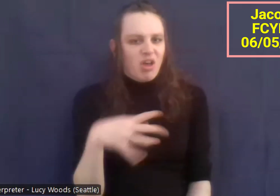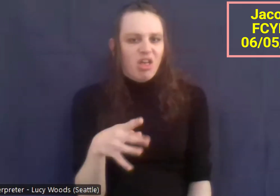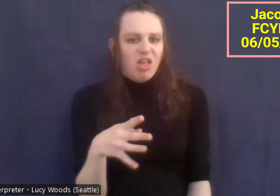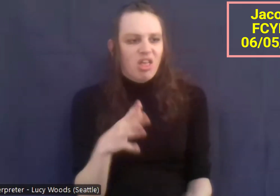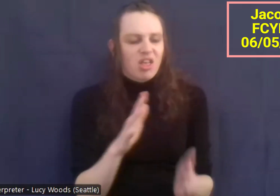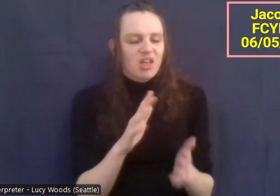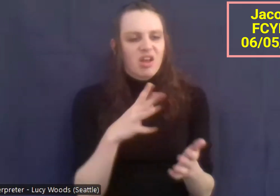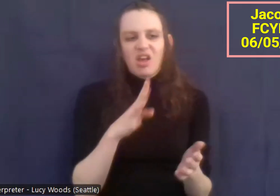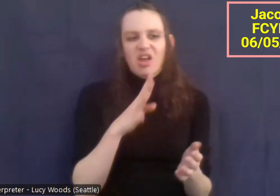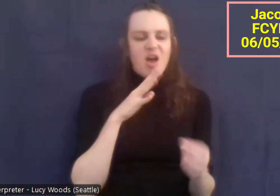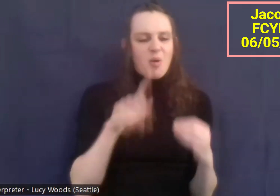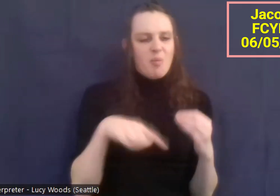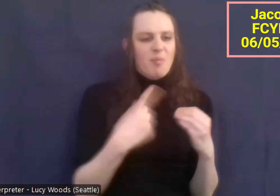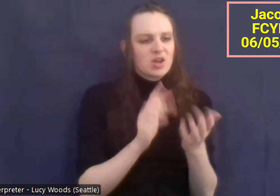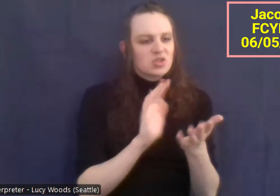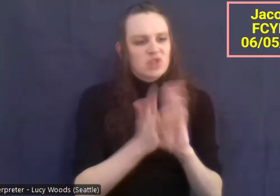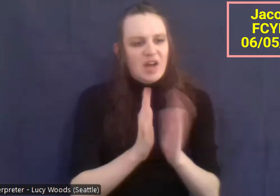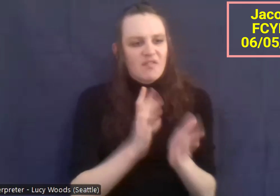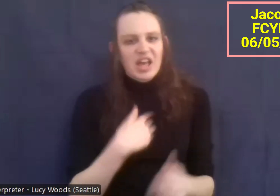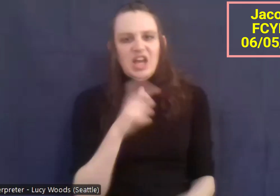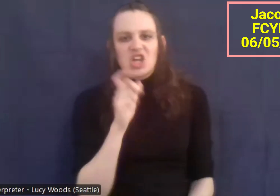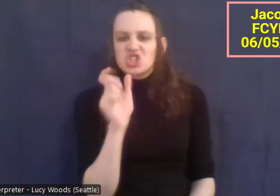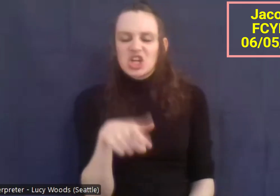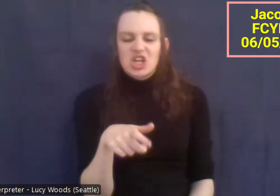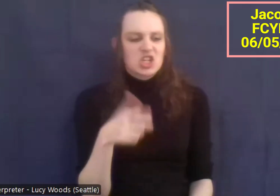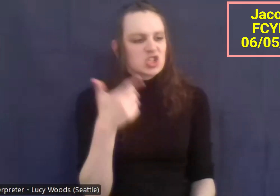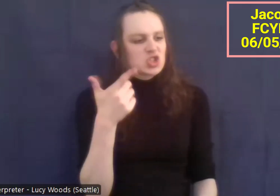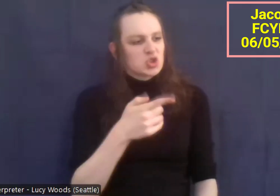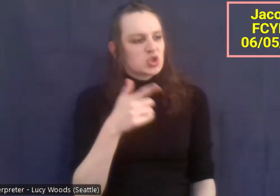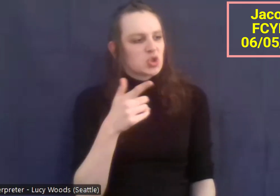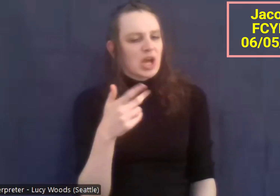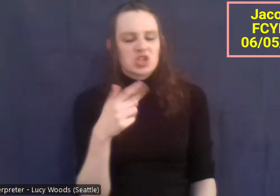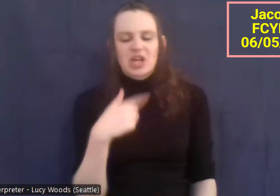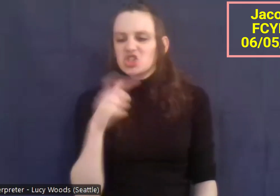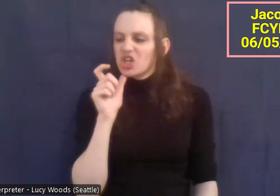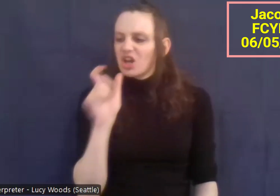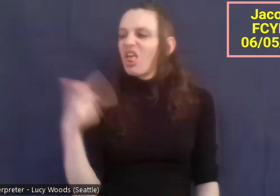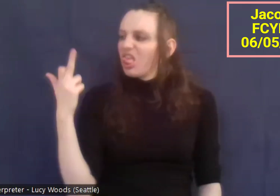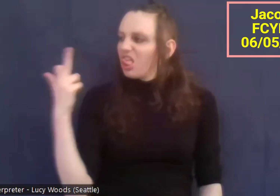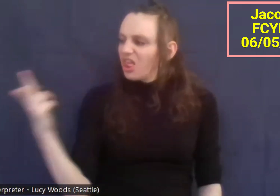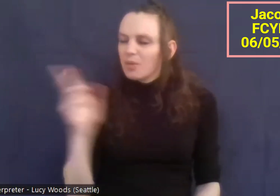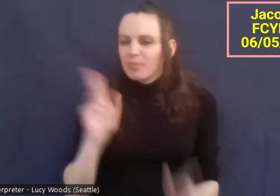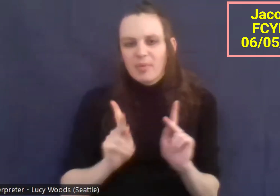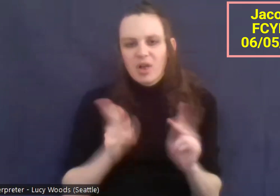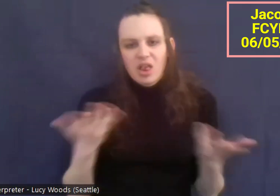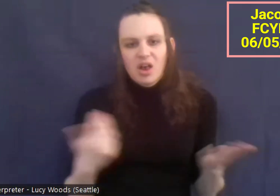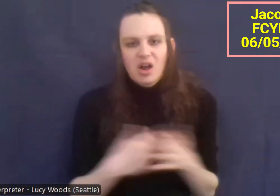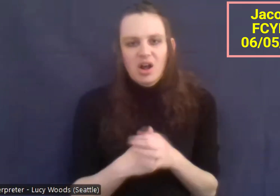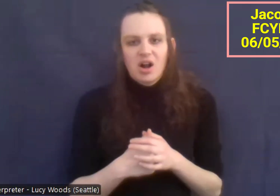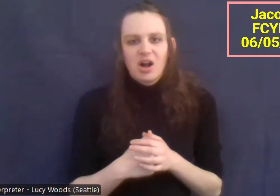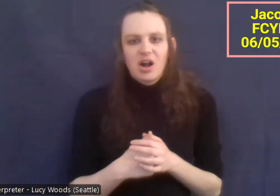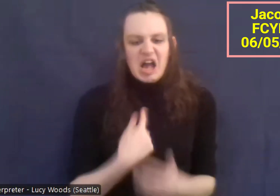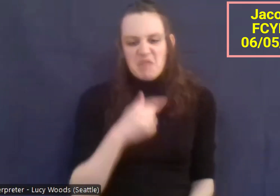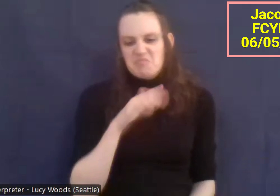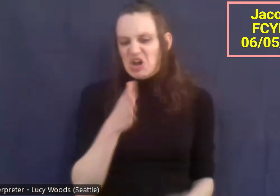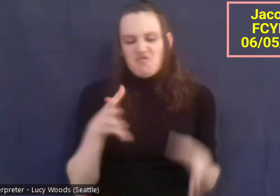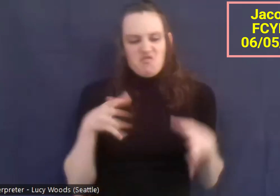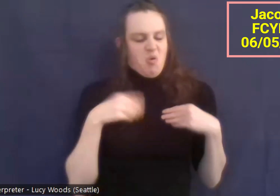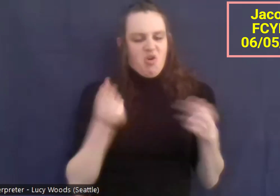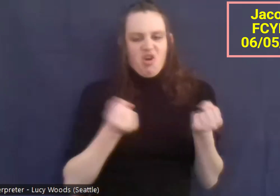me about traffic and how I shouldn't shoot a bird to people at the red light. Like, I've never owned a car.